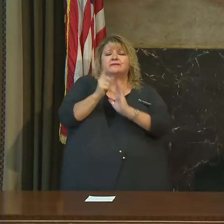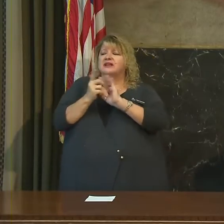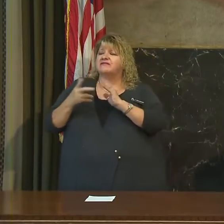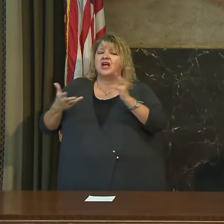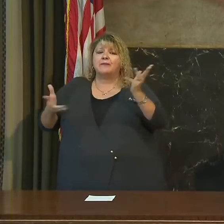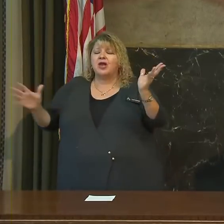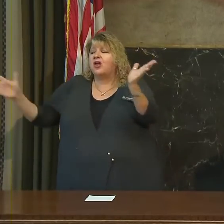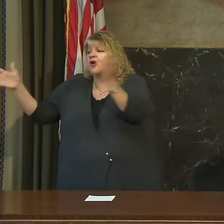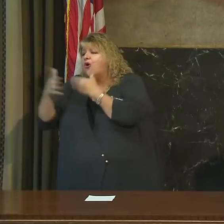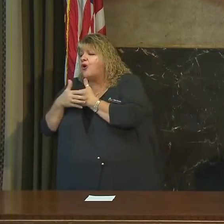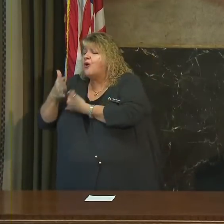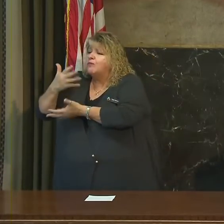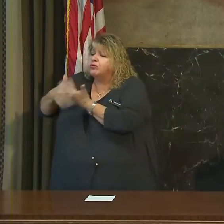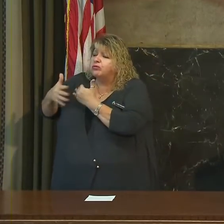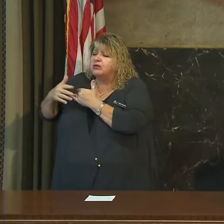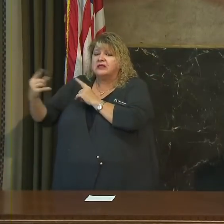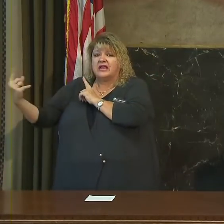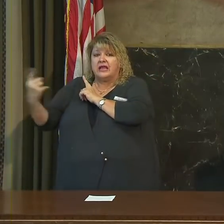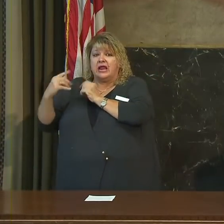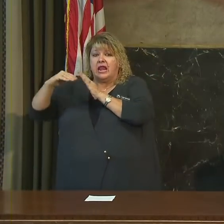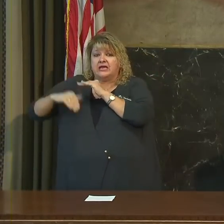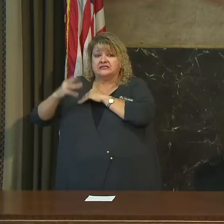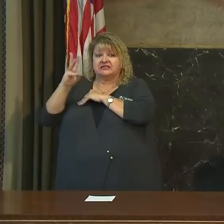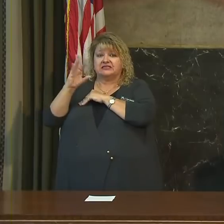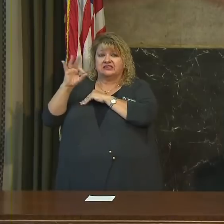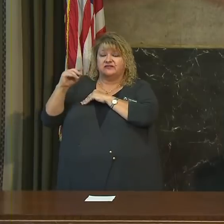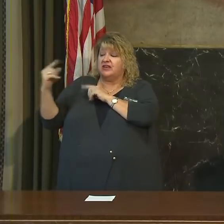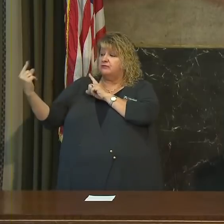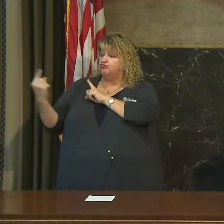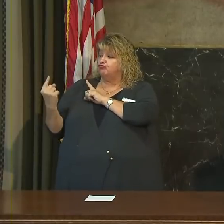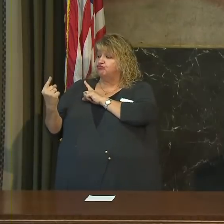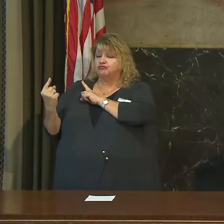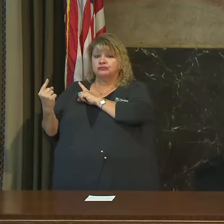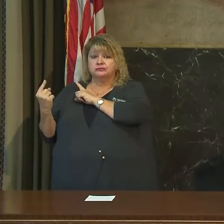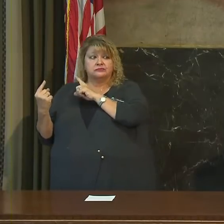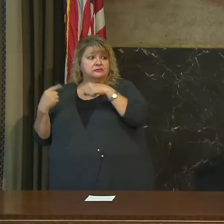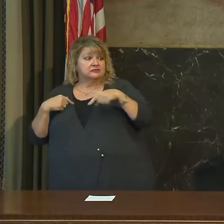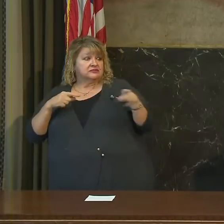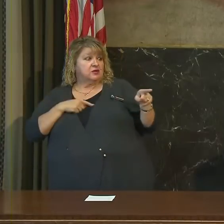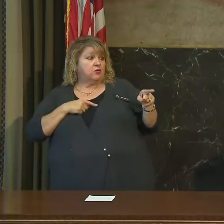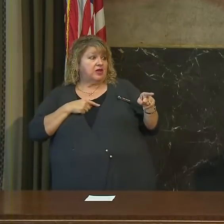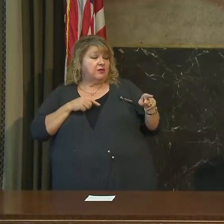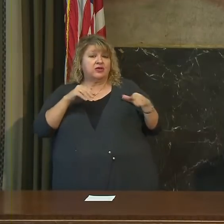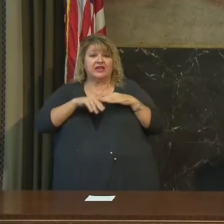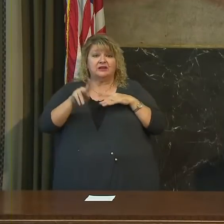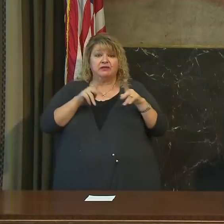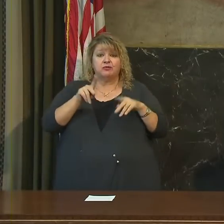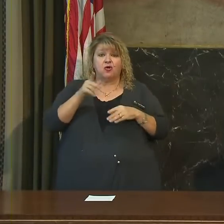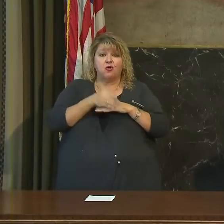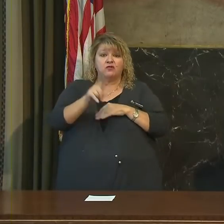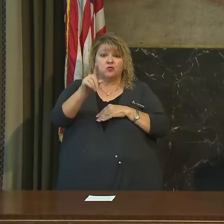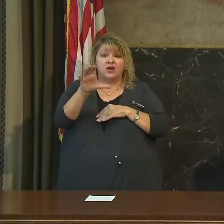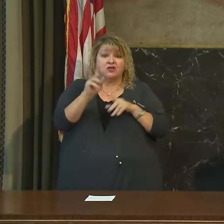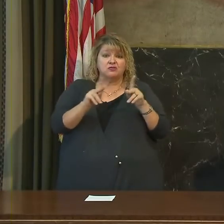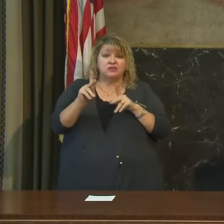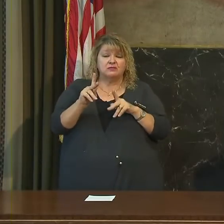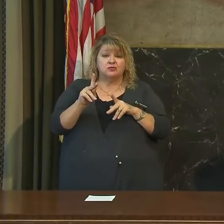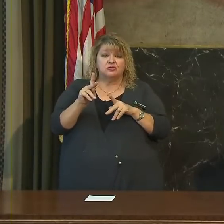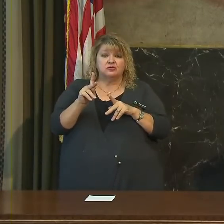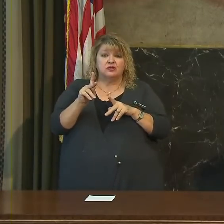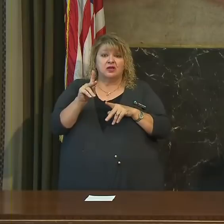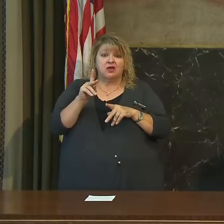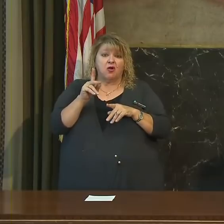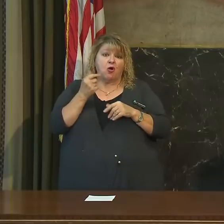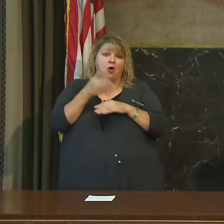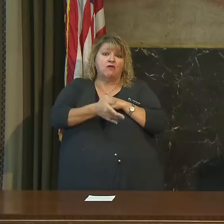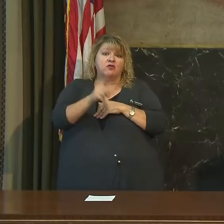around someone within 6 feet of us. A lot of us were in a room with over 100 people, mostly not wearing masks a couple days ago. Yeah. And